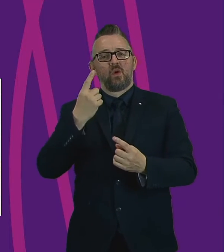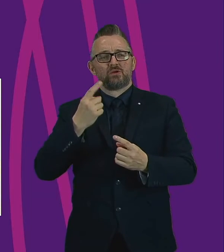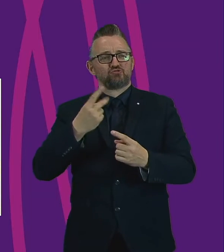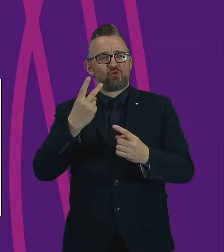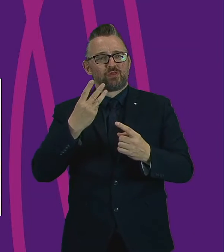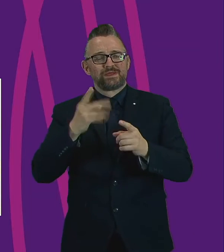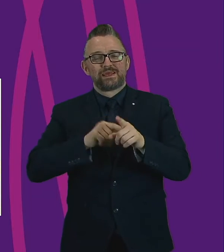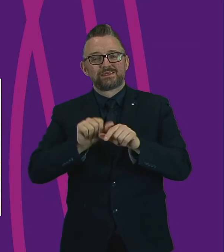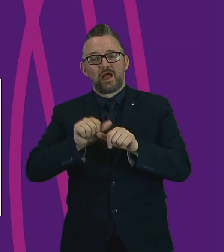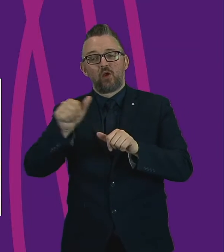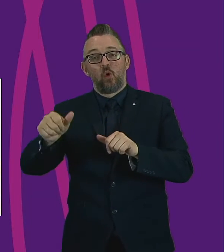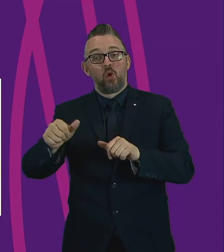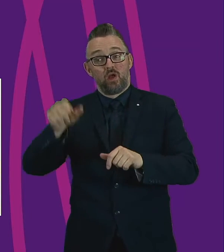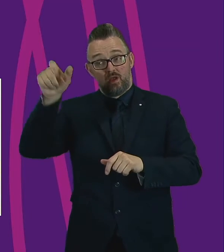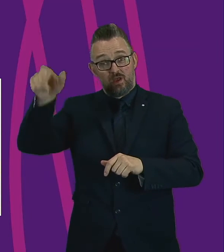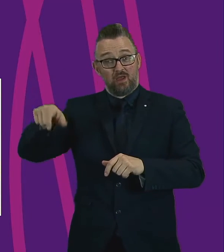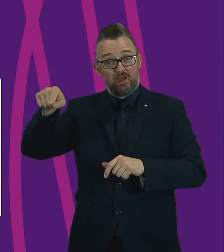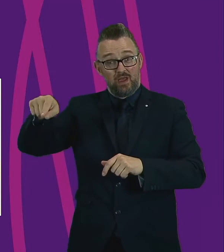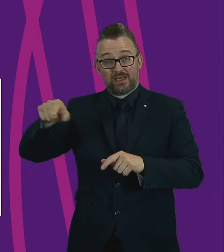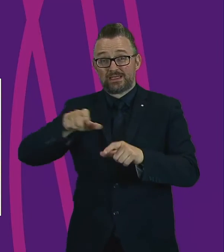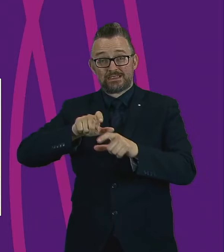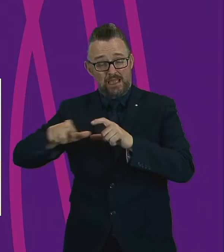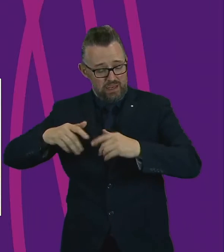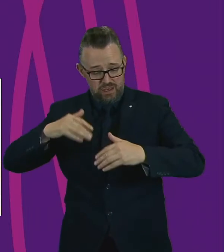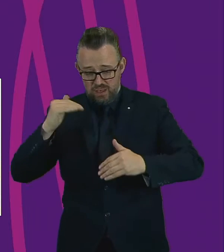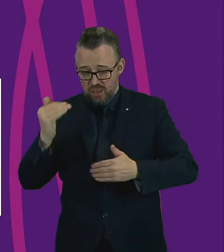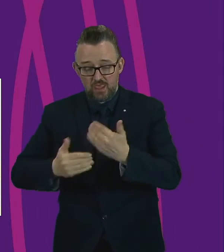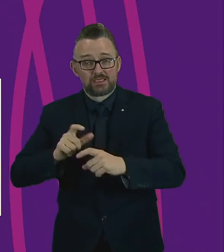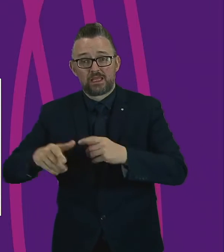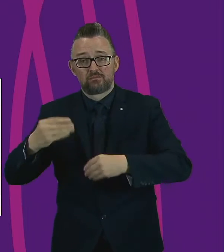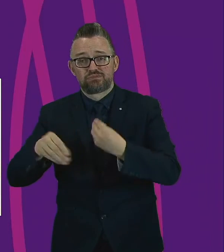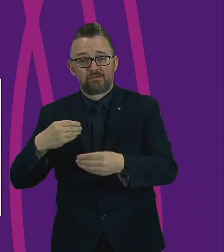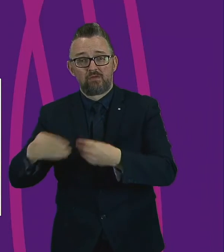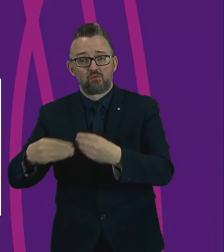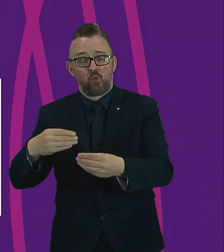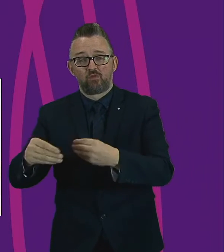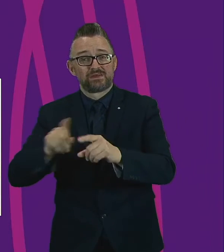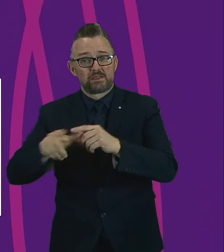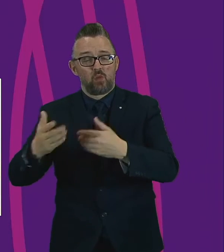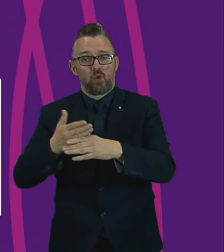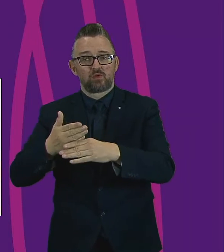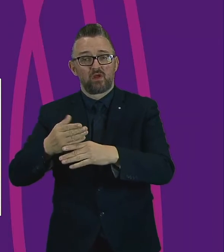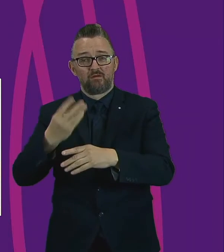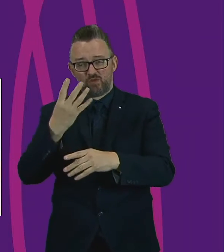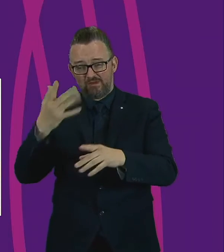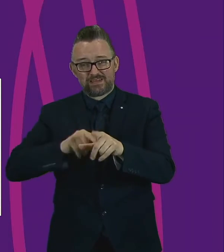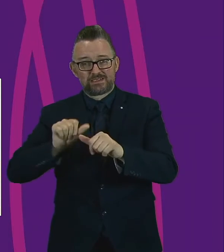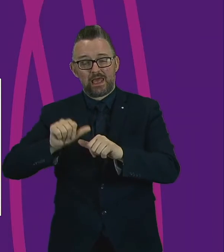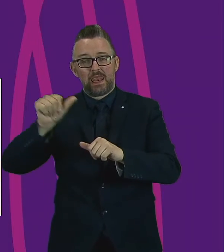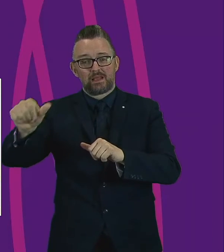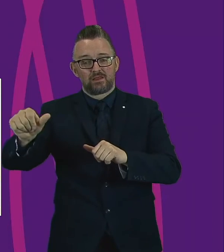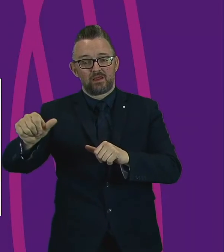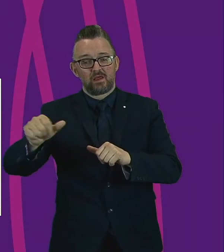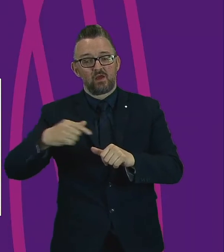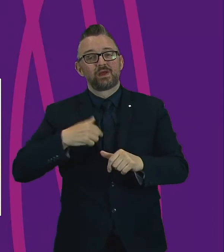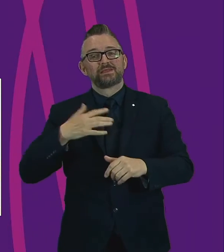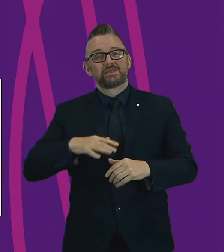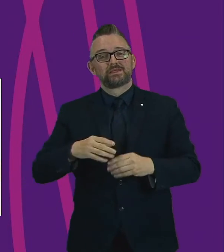ago who was still maintaining that same software I developed 45 years ago. We may need a few more